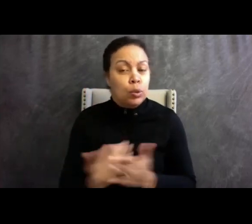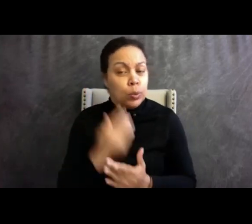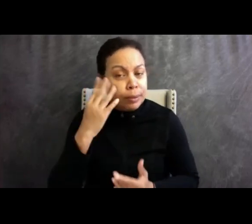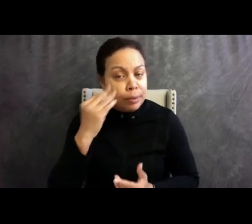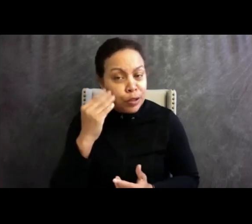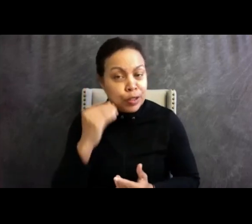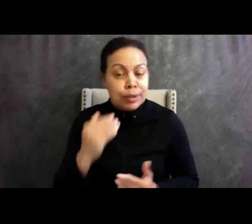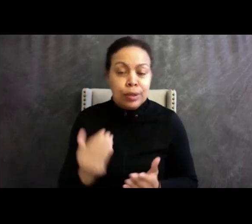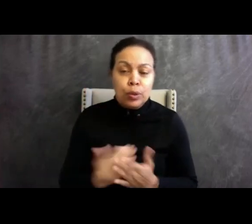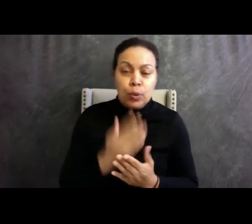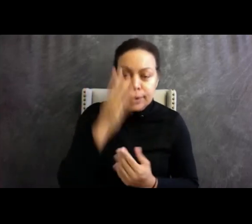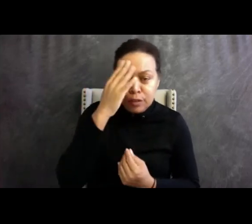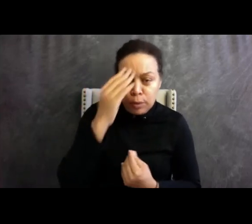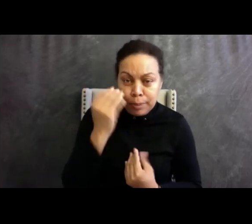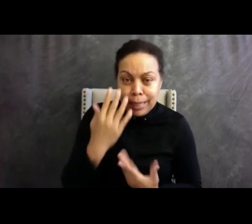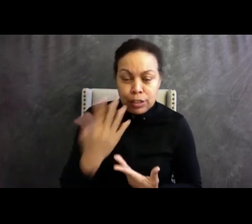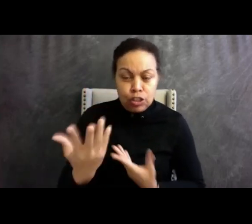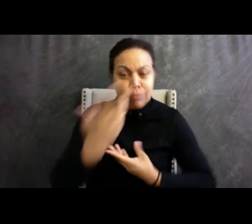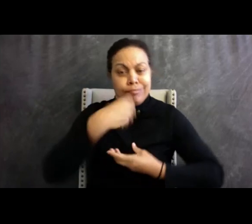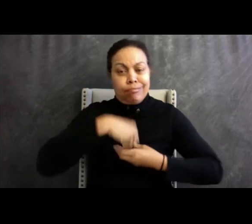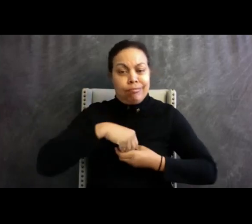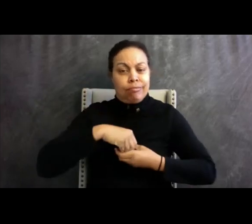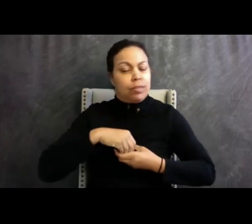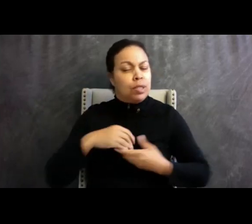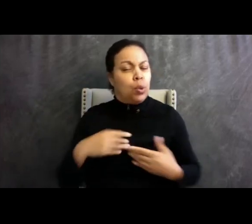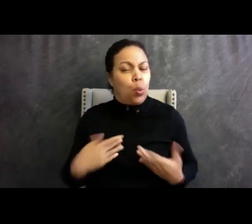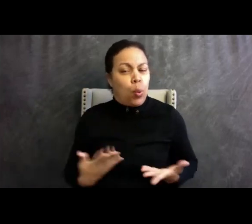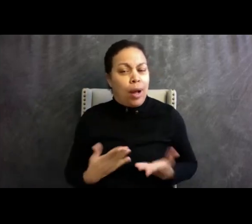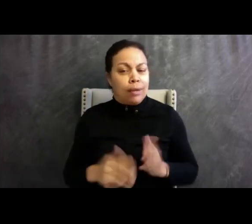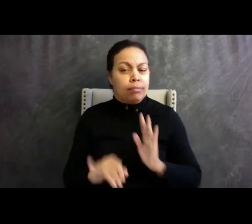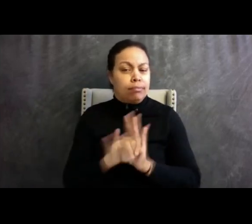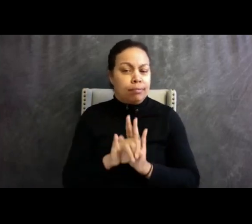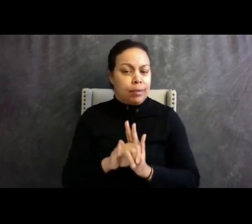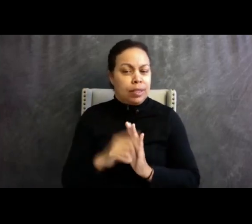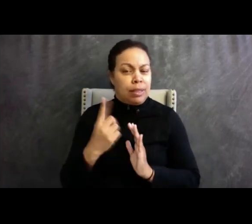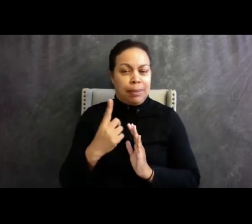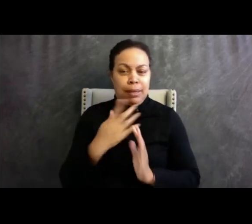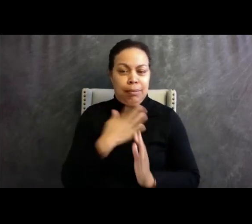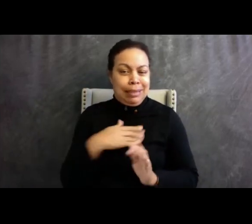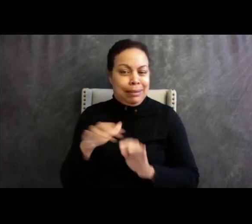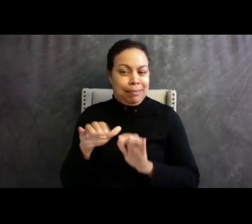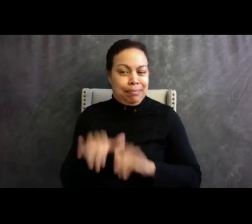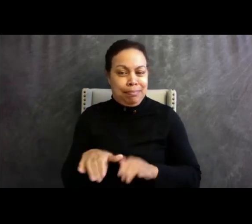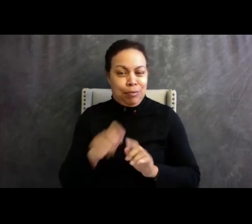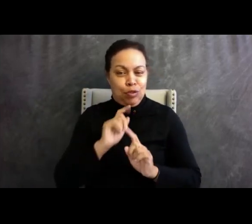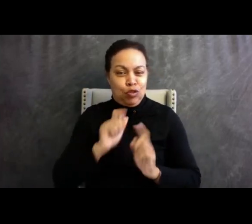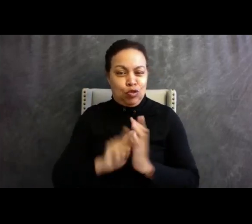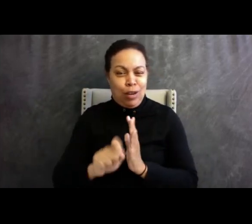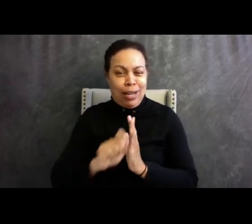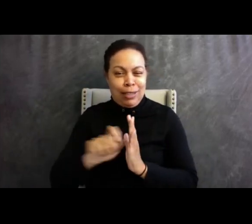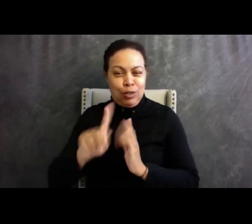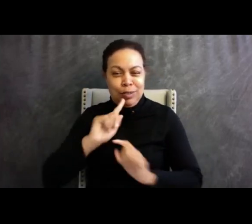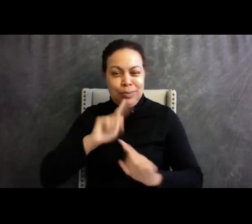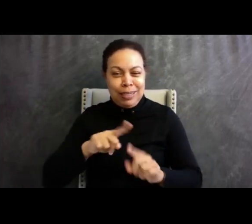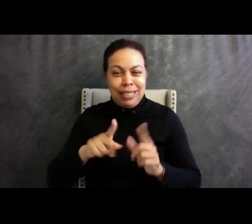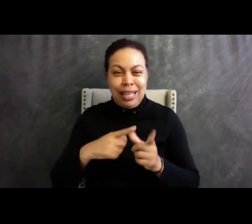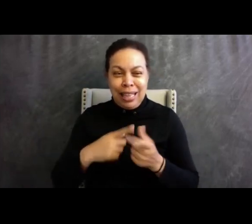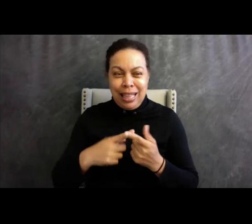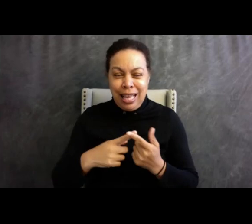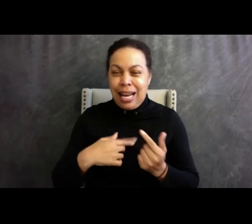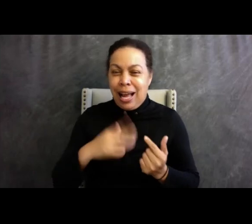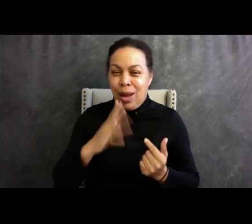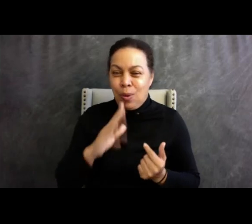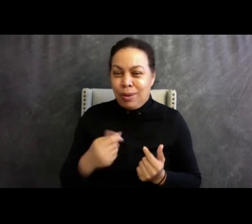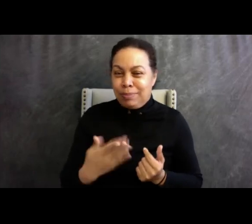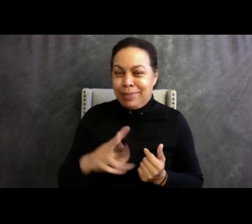gained from this workshop. So I'll give you just a minute to write your responses in there. And then I'll be back with the second